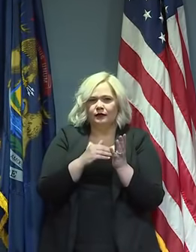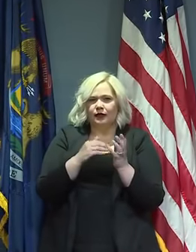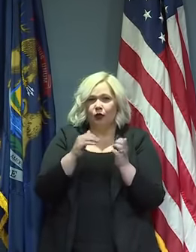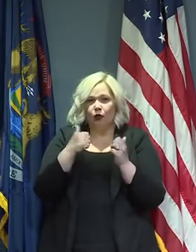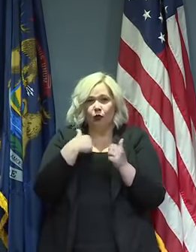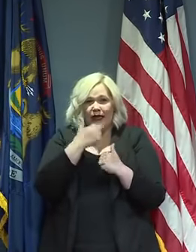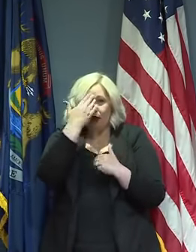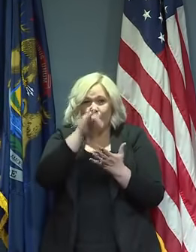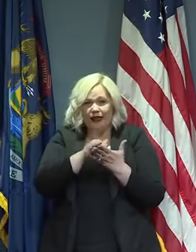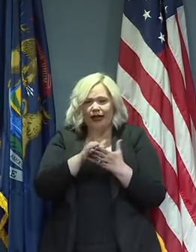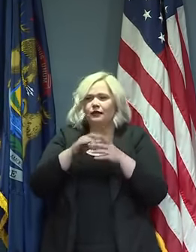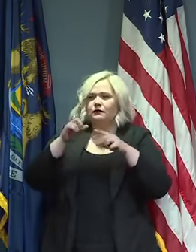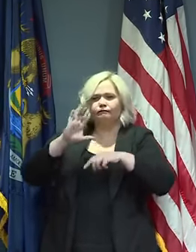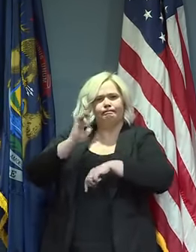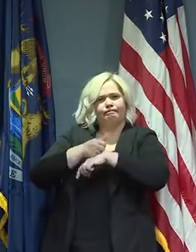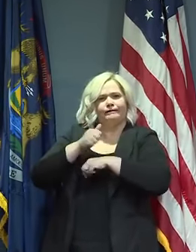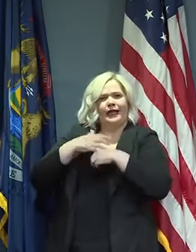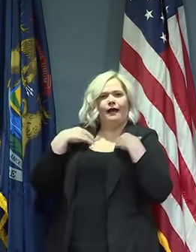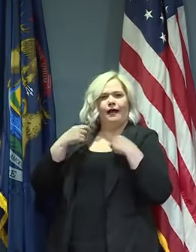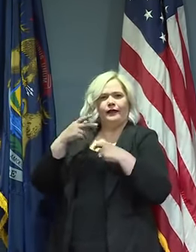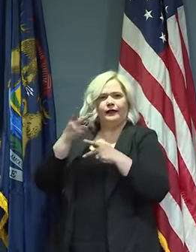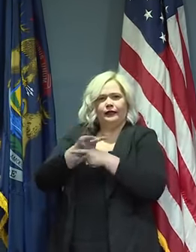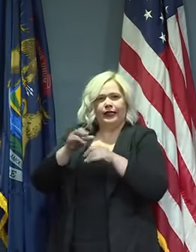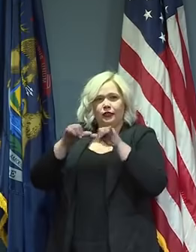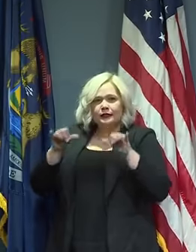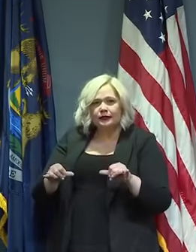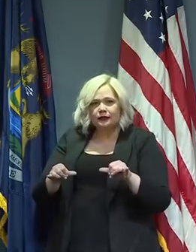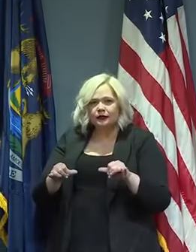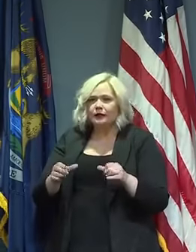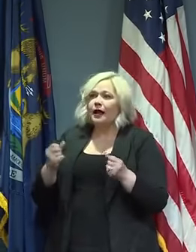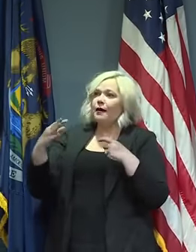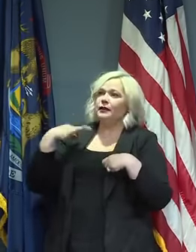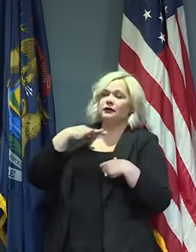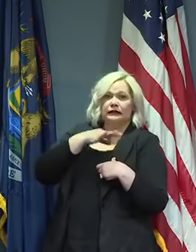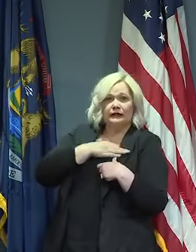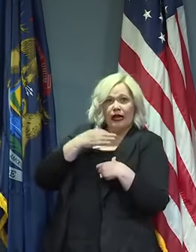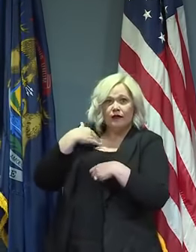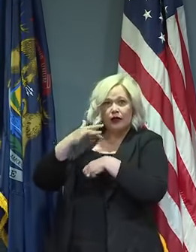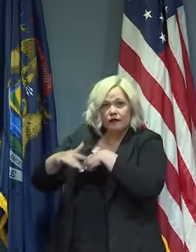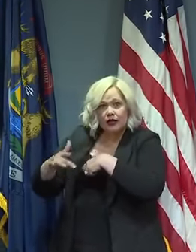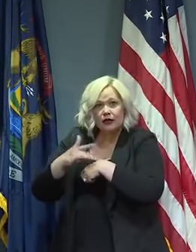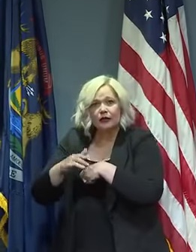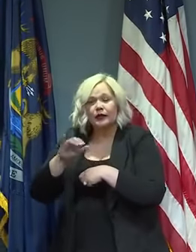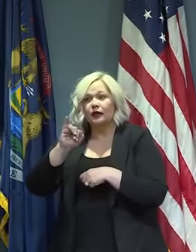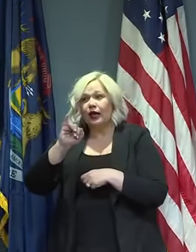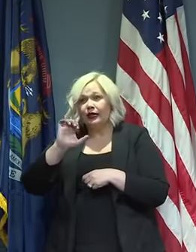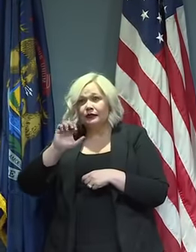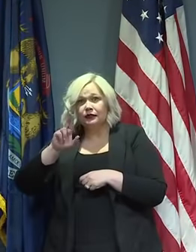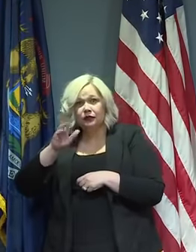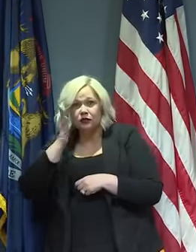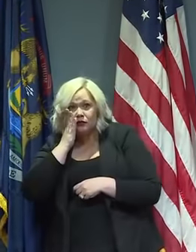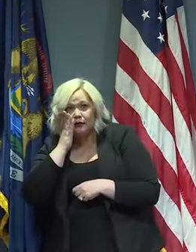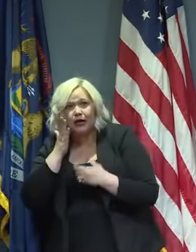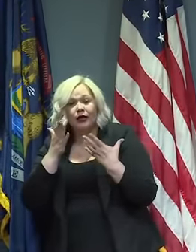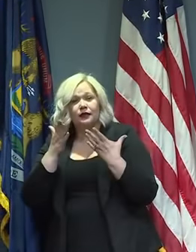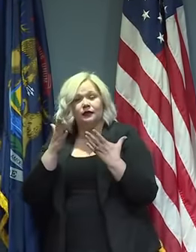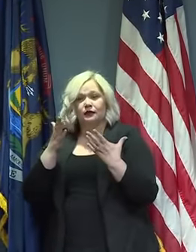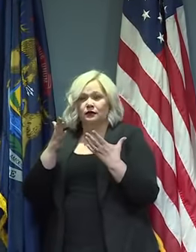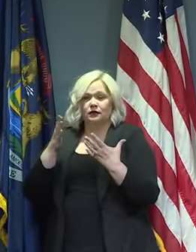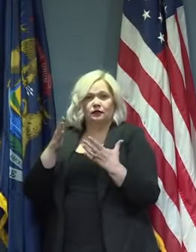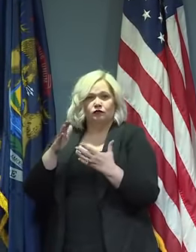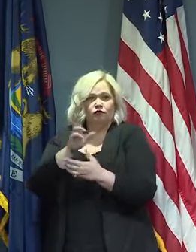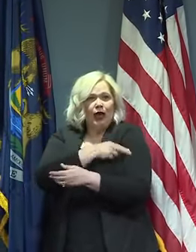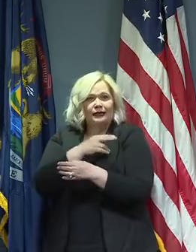of healthcare systems capacity, availability of staff, availability of ICU and general medical surgical